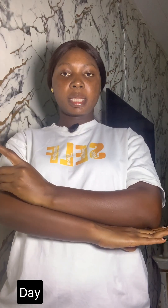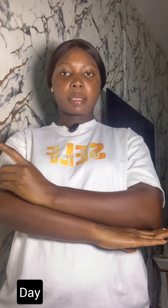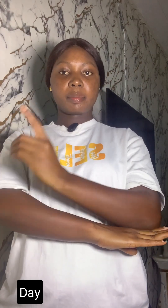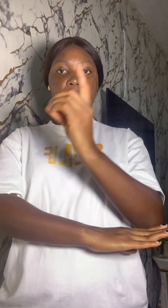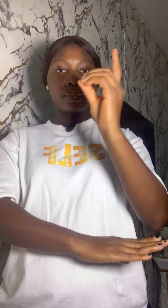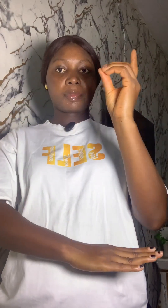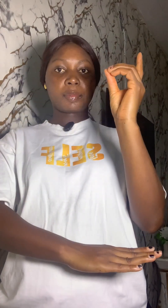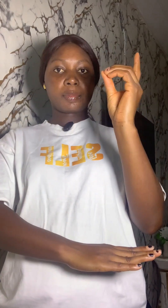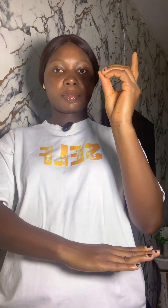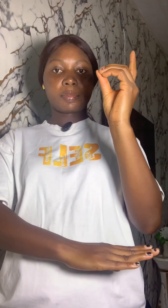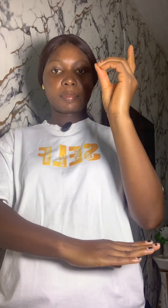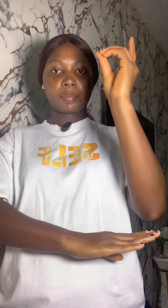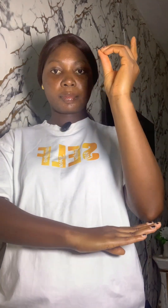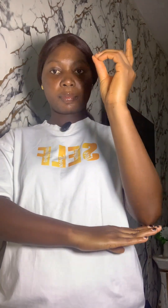day,